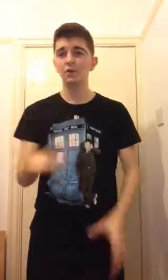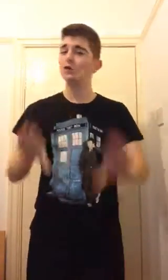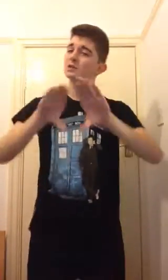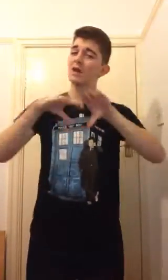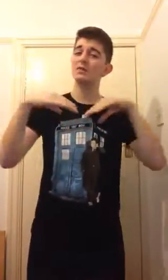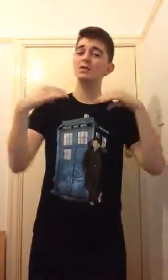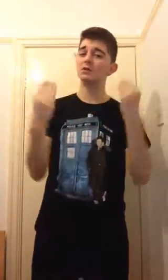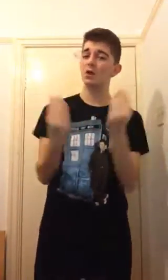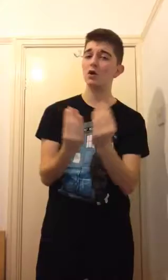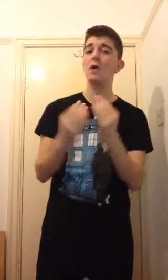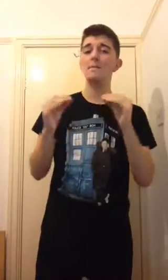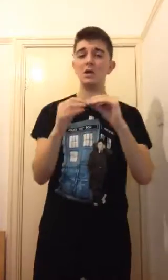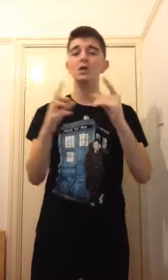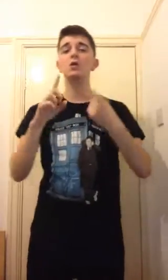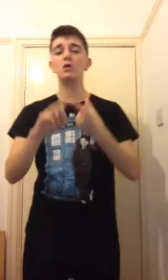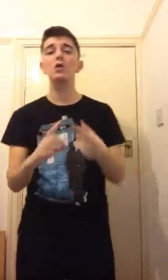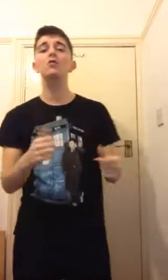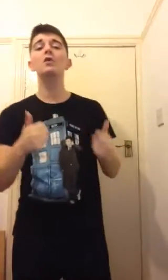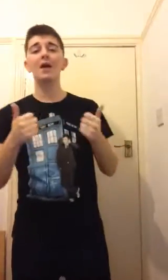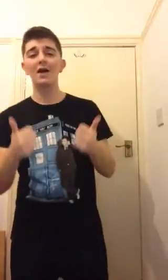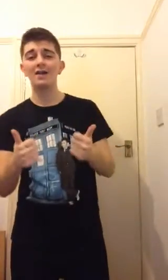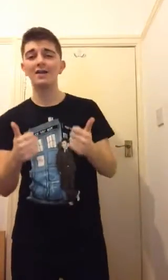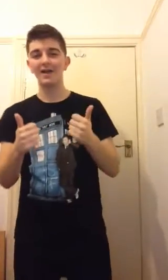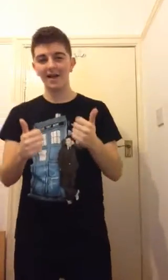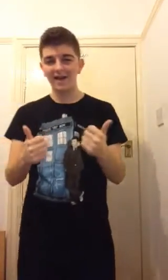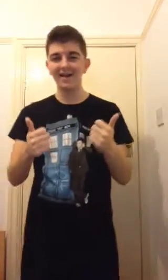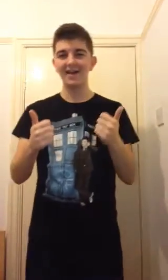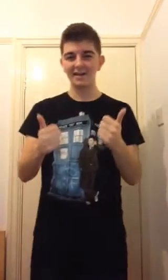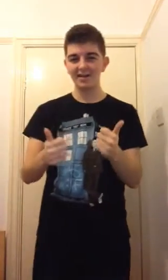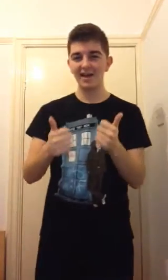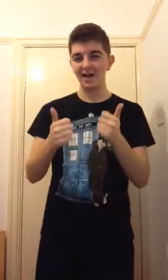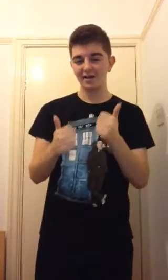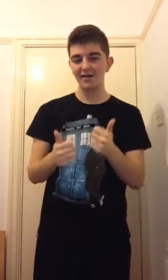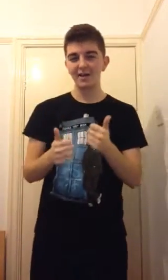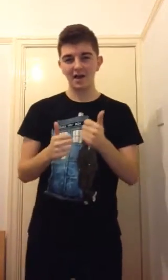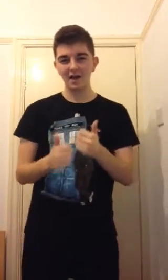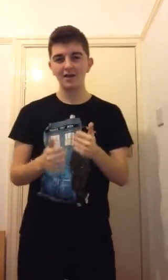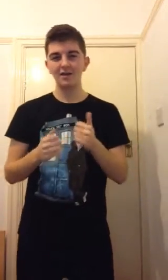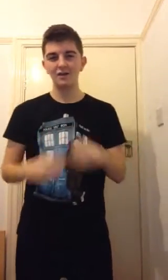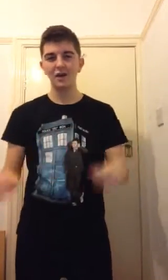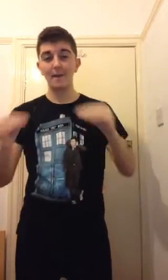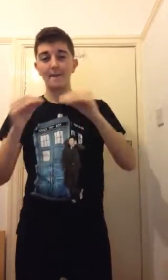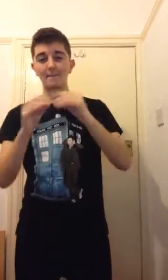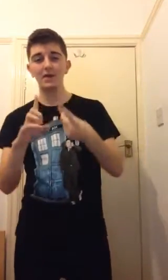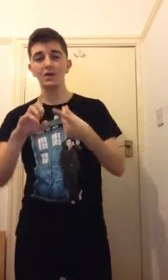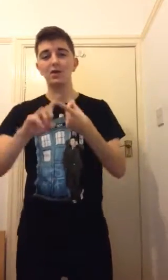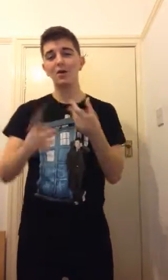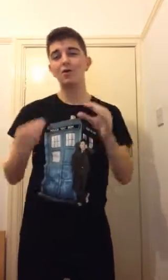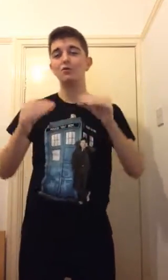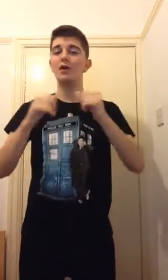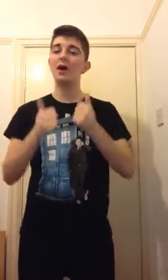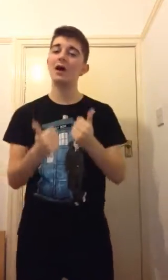cause everything's gonna be alright. I, I, I, I, I. Be alright.